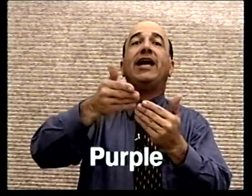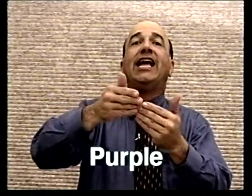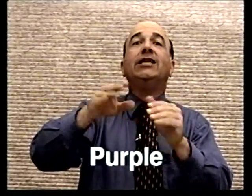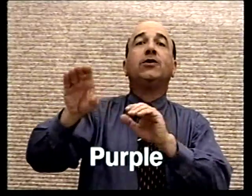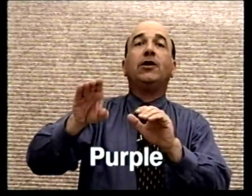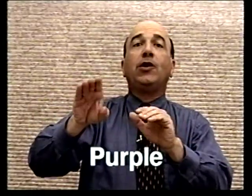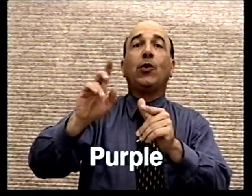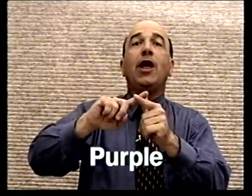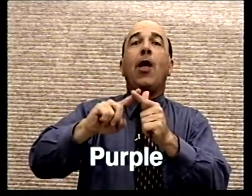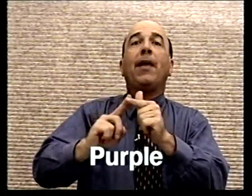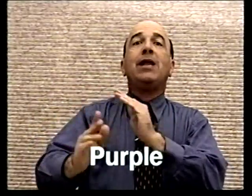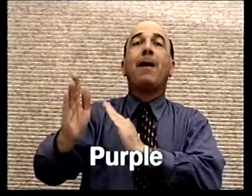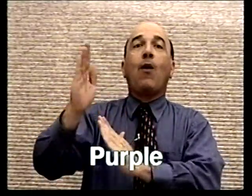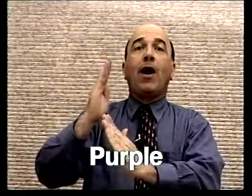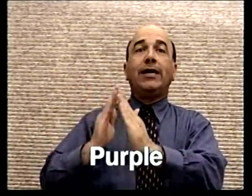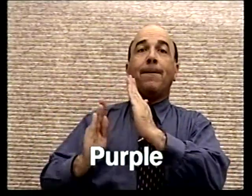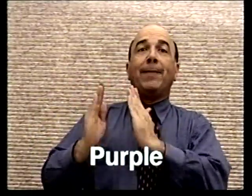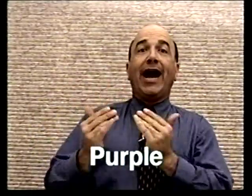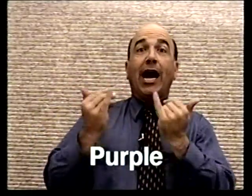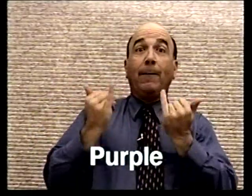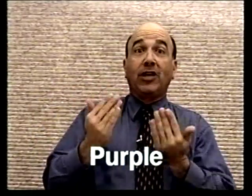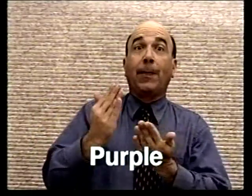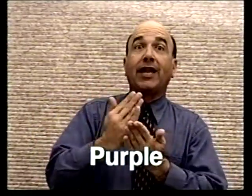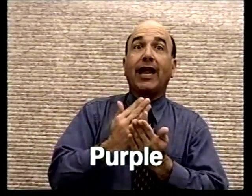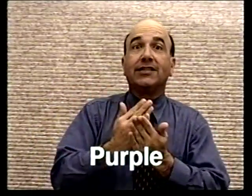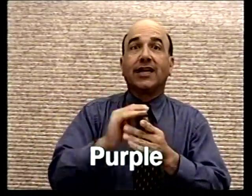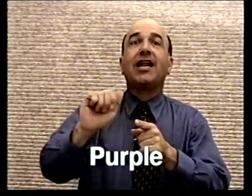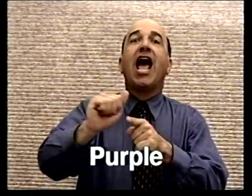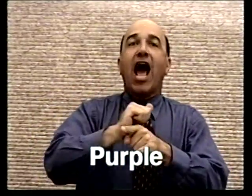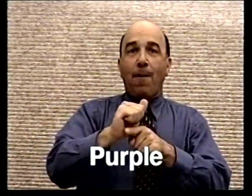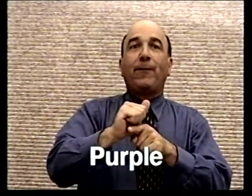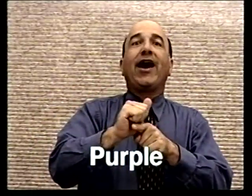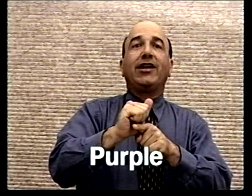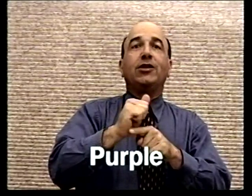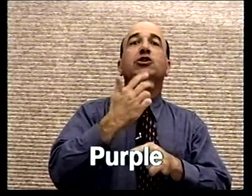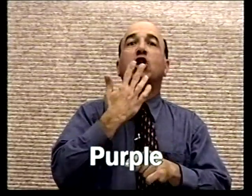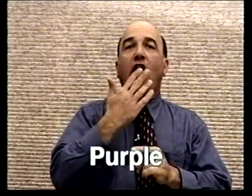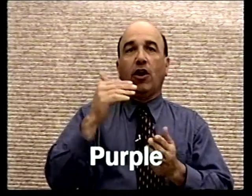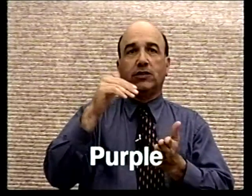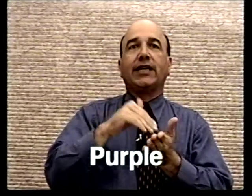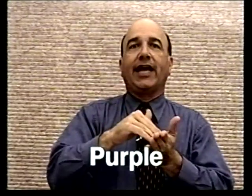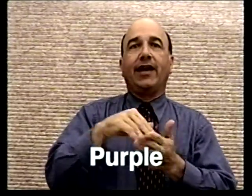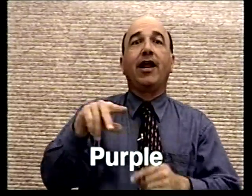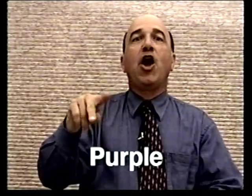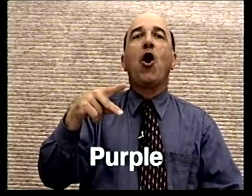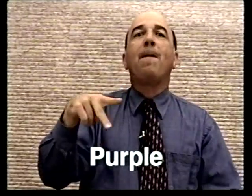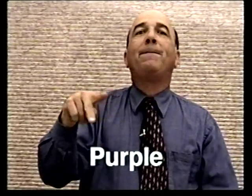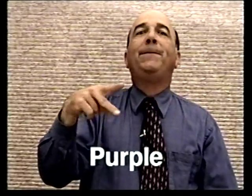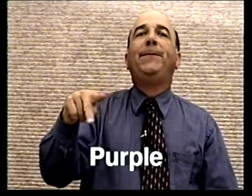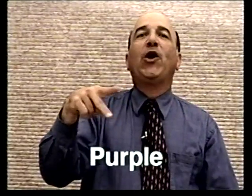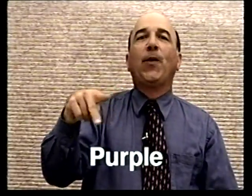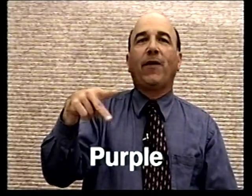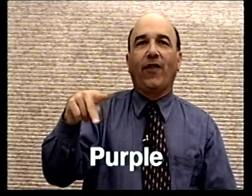be easy to do, but you might want to back up to this lesson and practice your colors again. Purple.